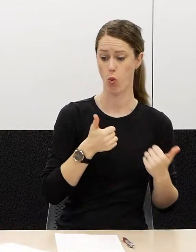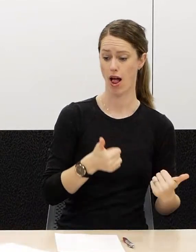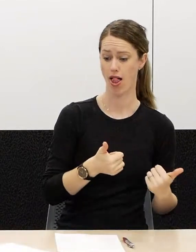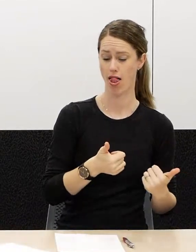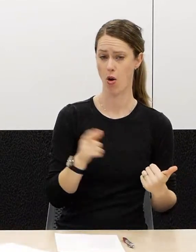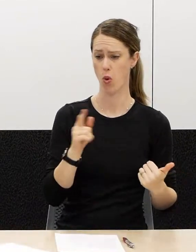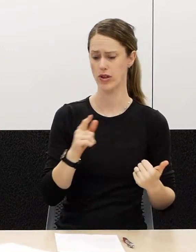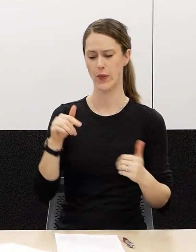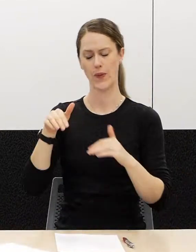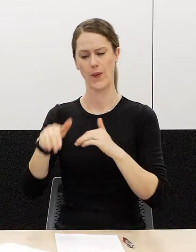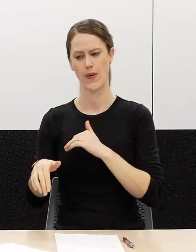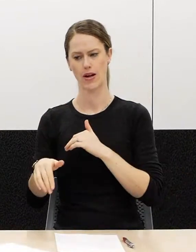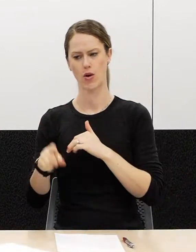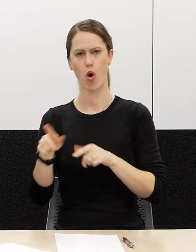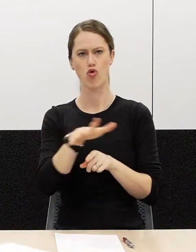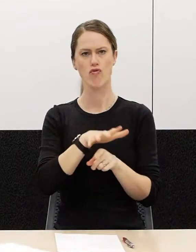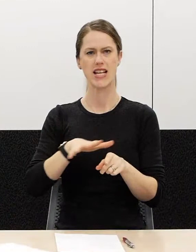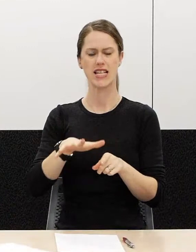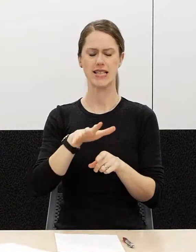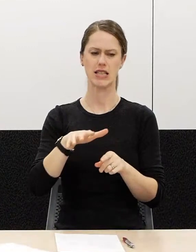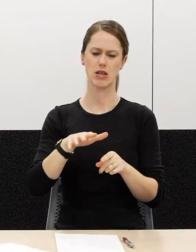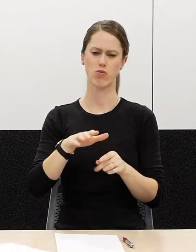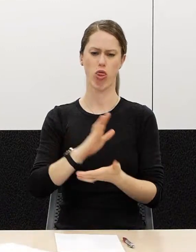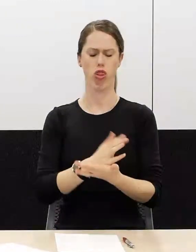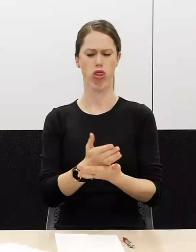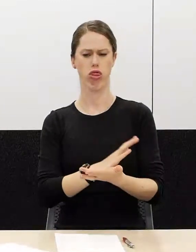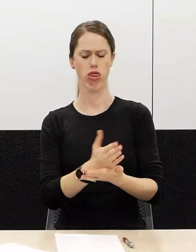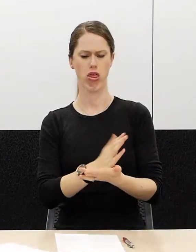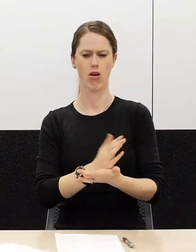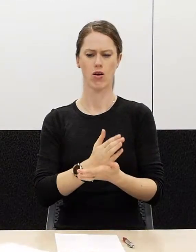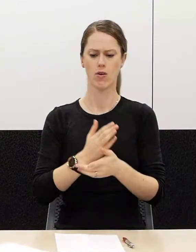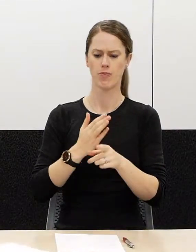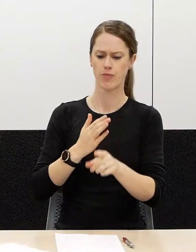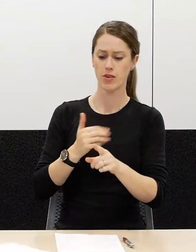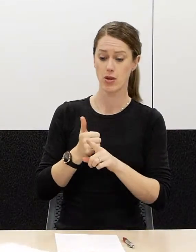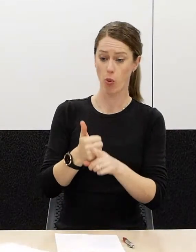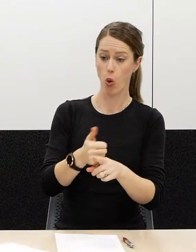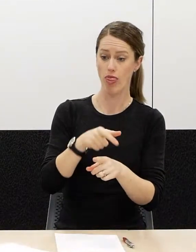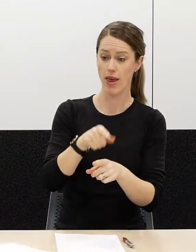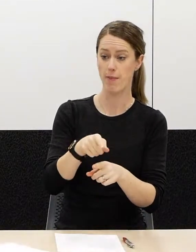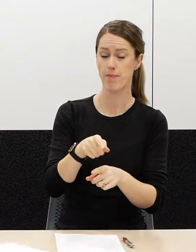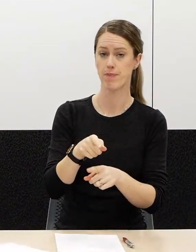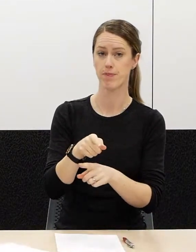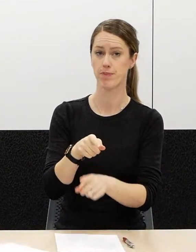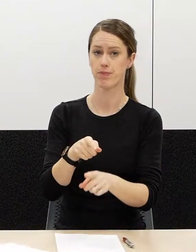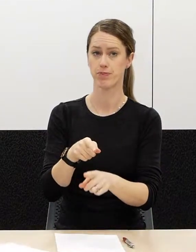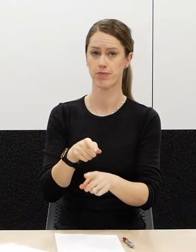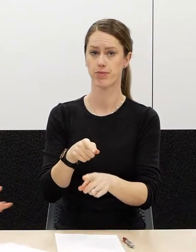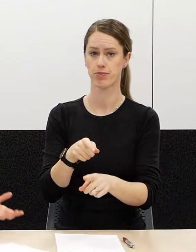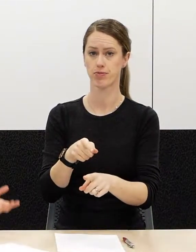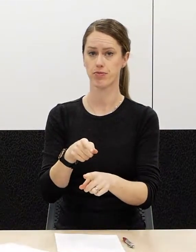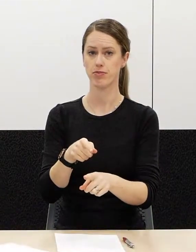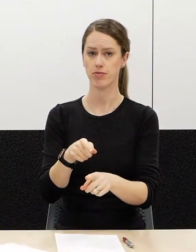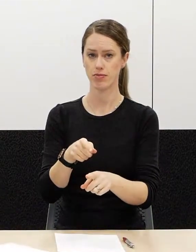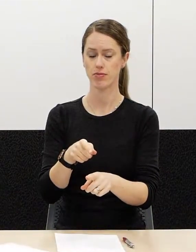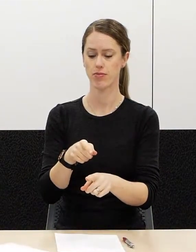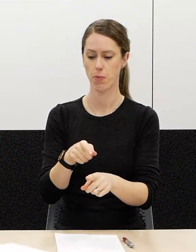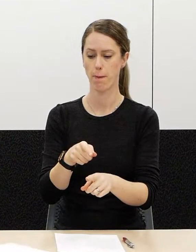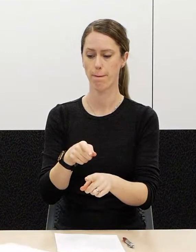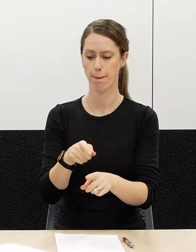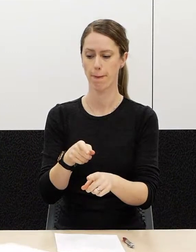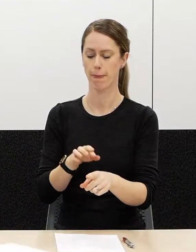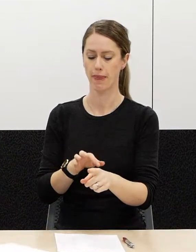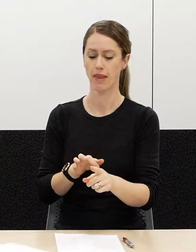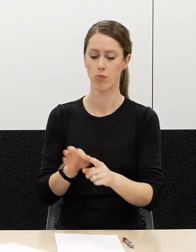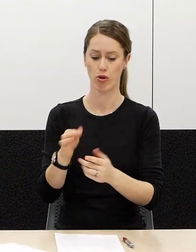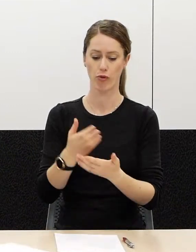so well, what regions are not doing so well, support them to bring their levels up to where everybody